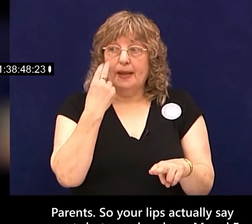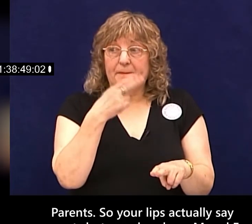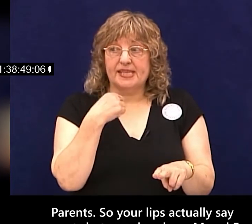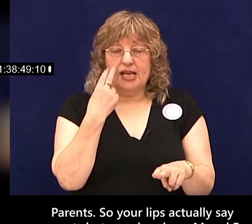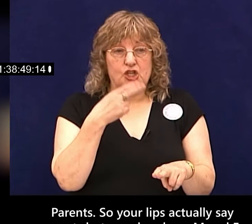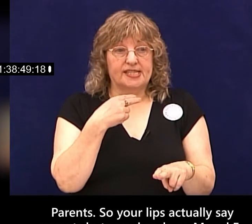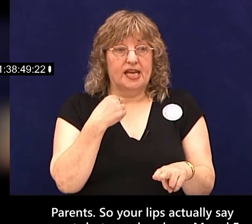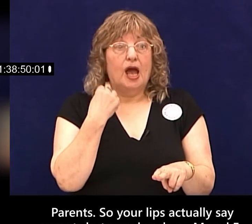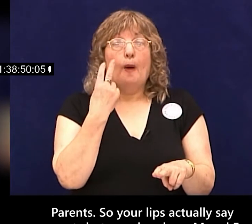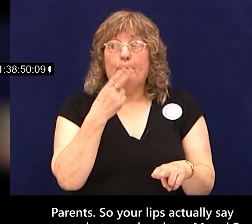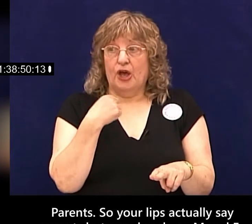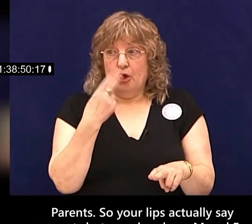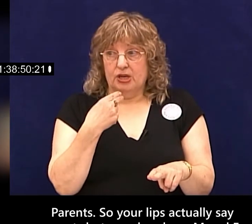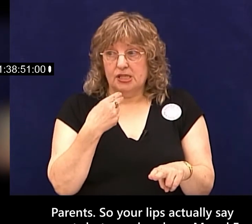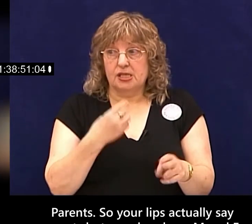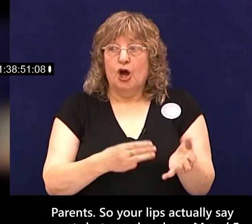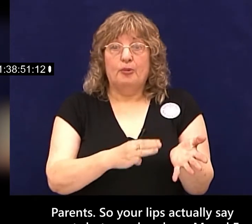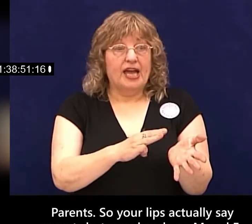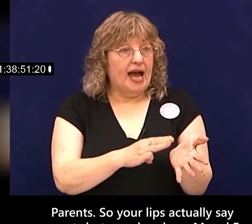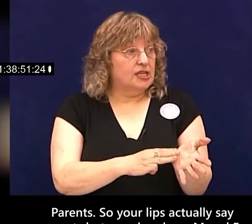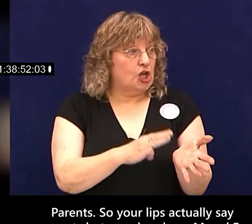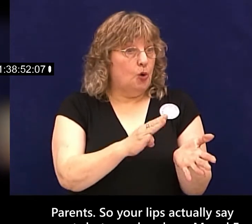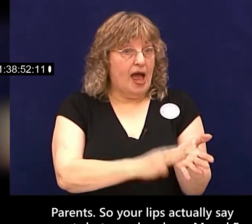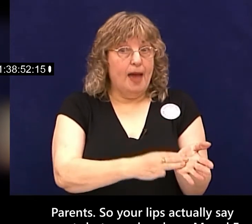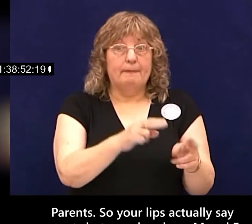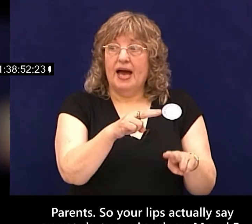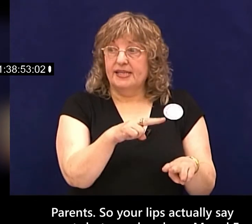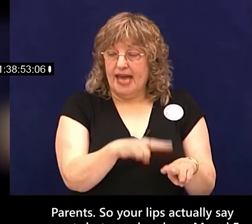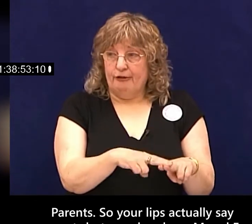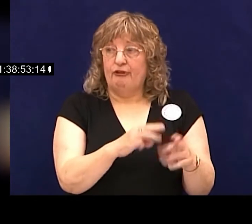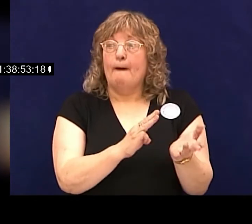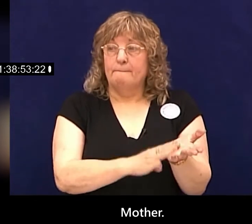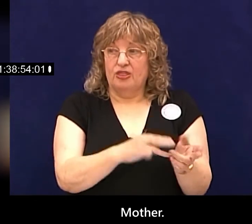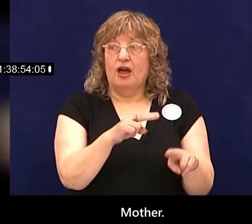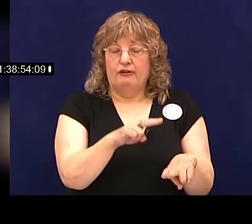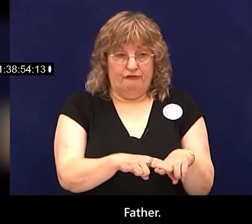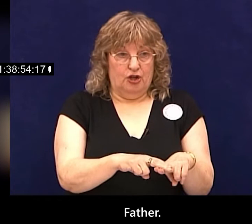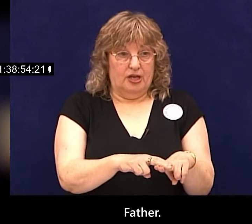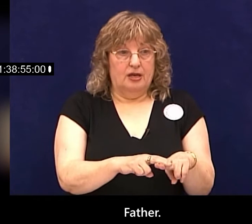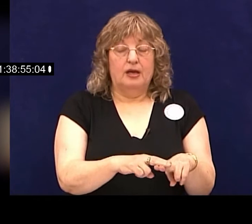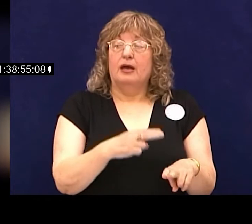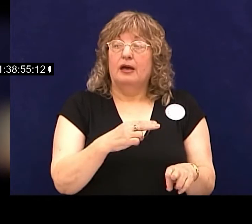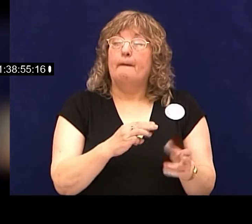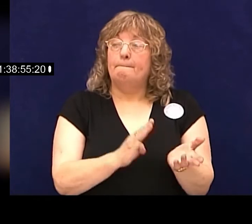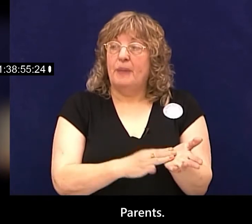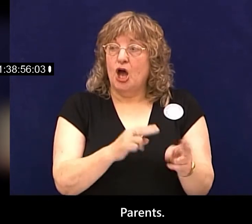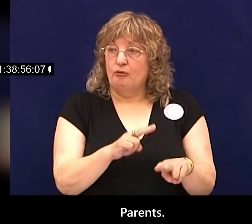lips actually say parents, but your hands go M and F. Mother, father.